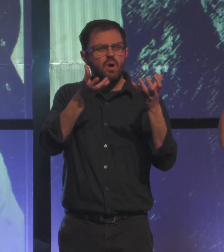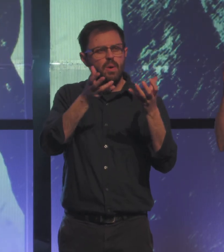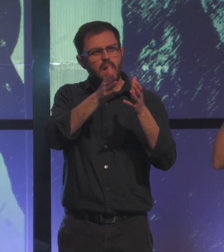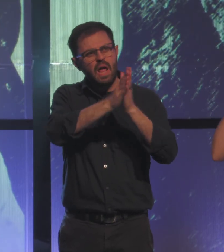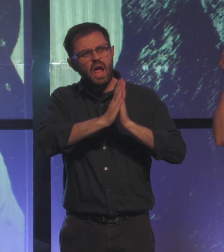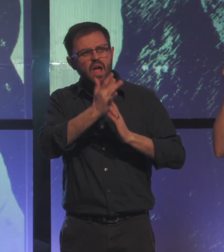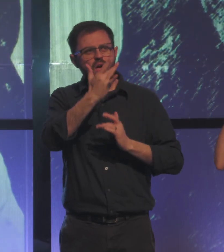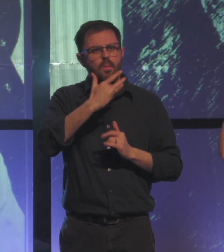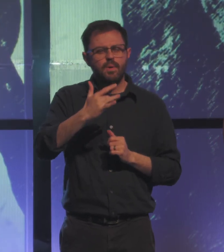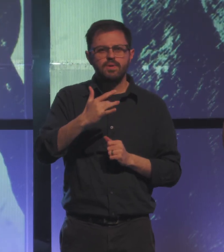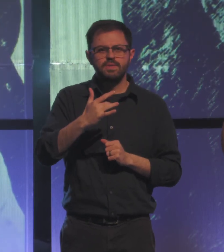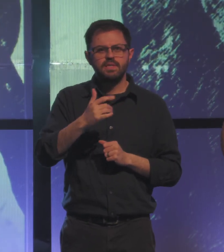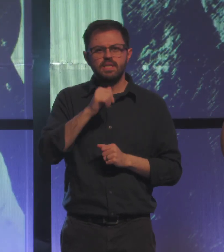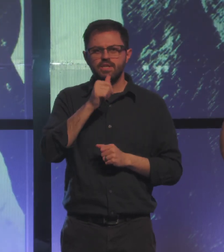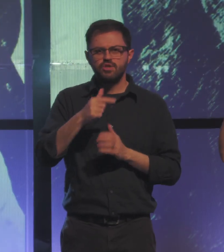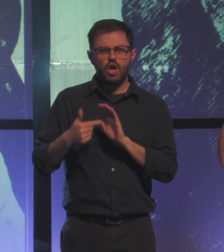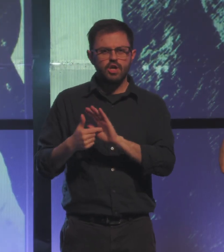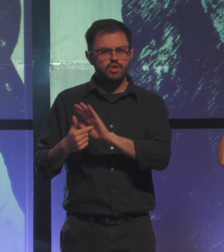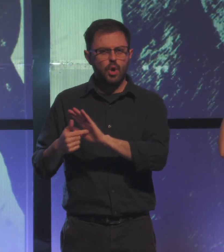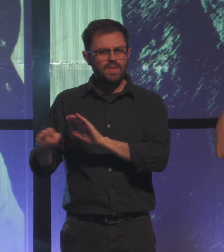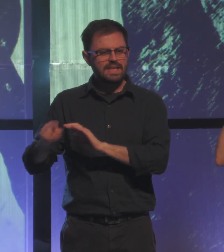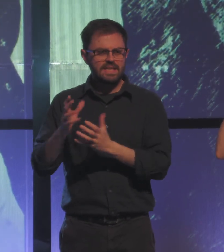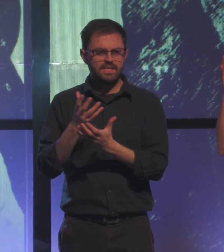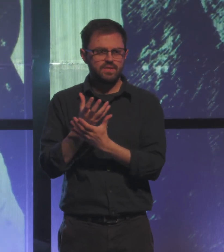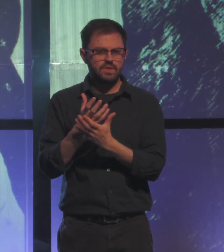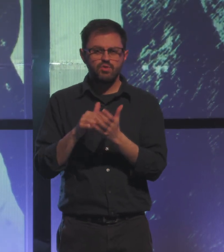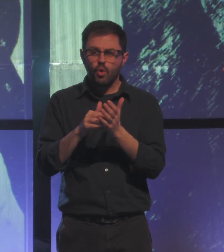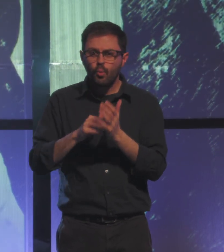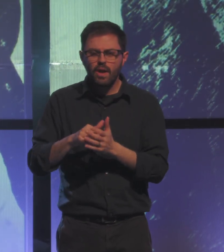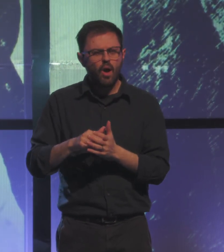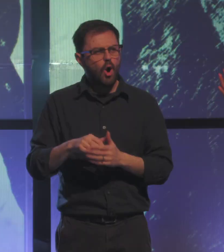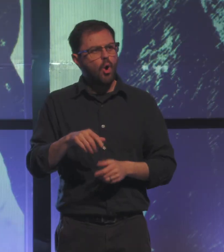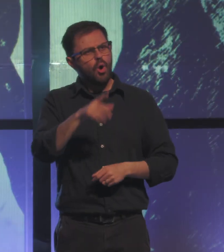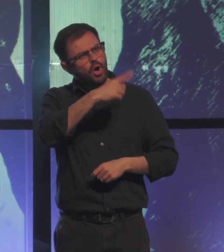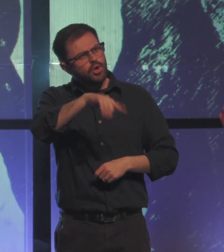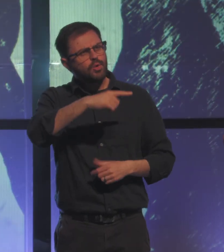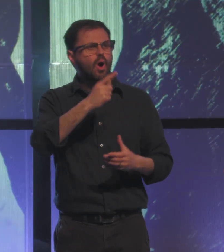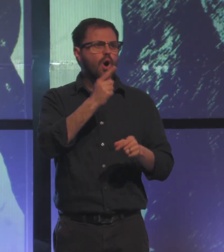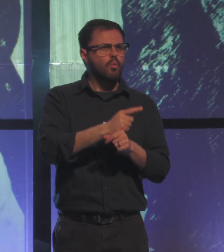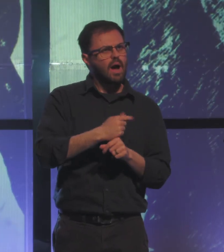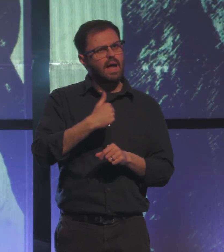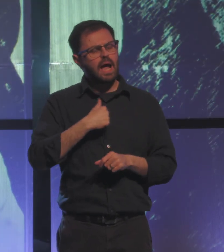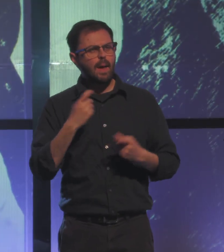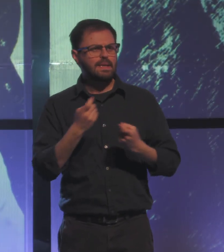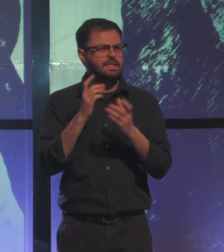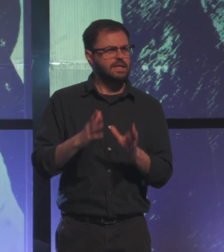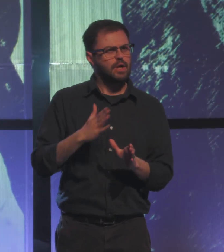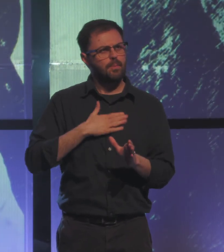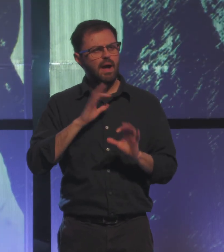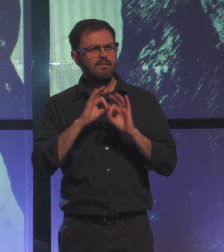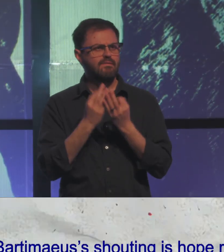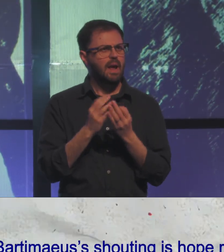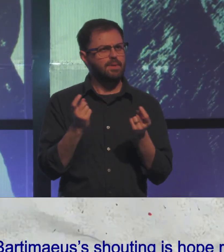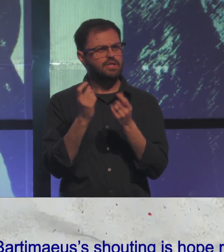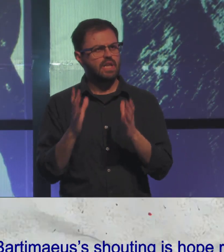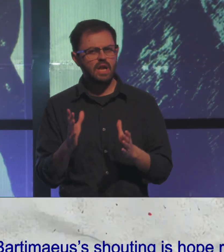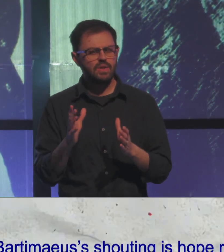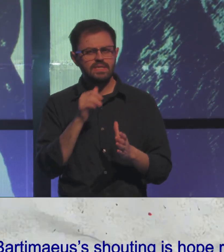saying, you were right, I'm a sinner. My family, my parents, we did something bad. No.